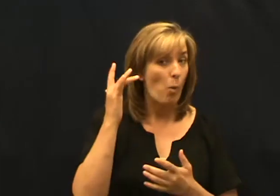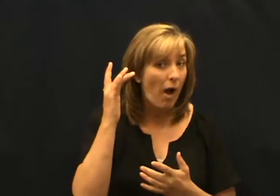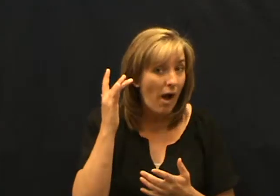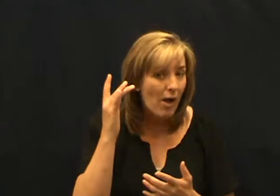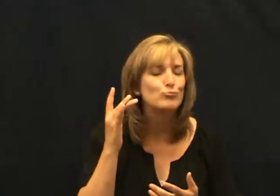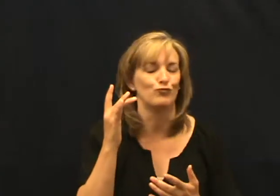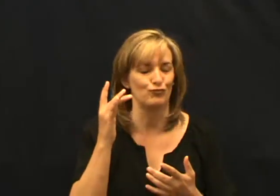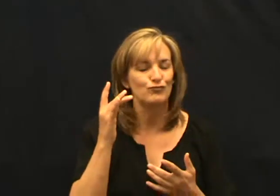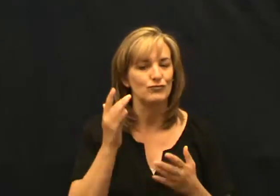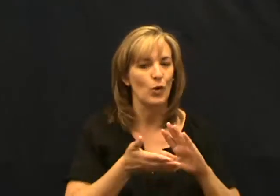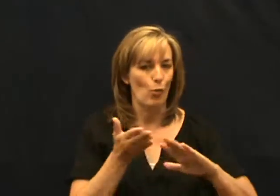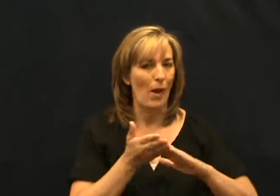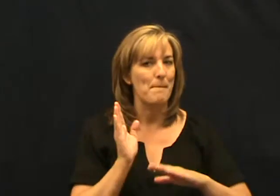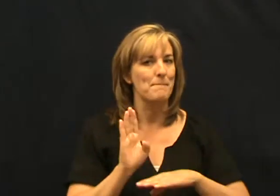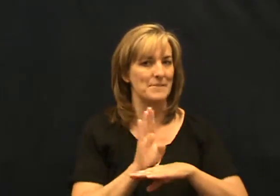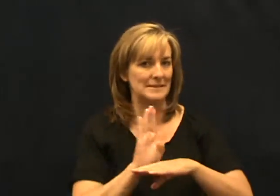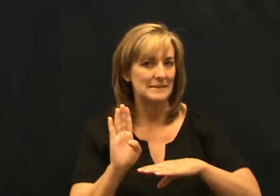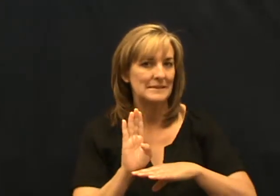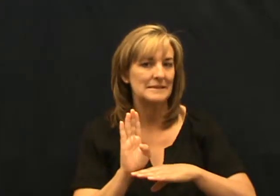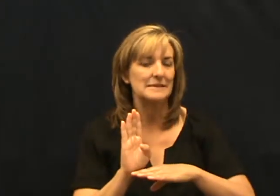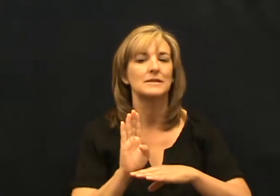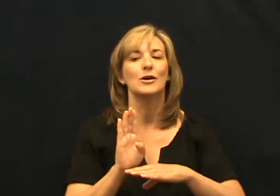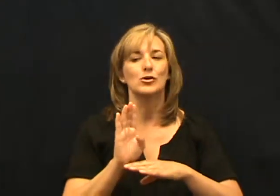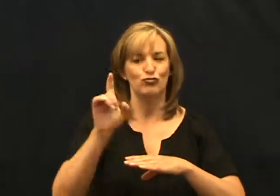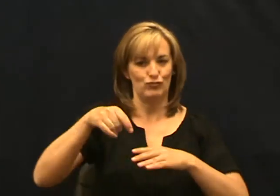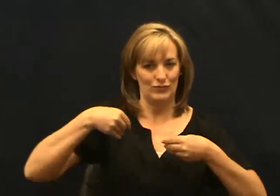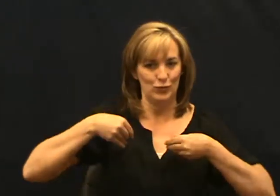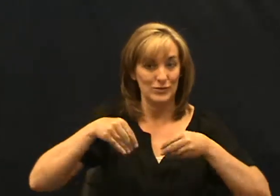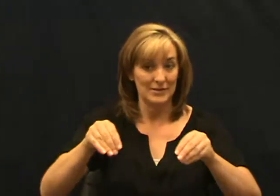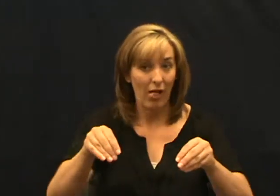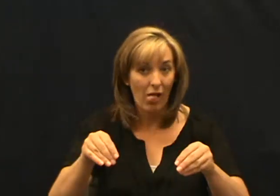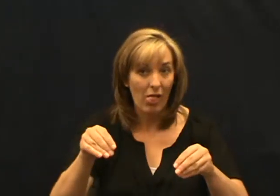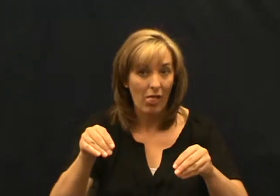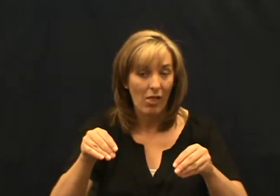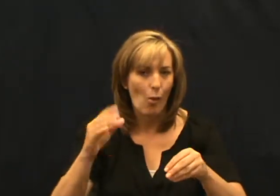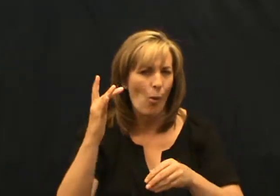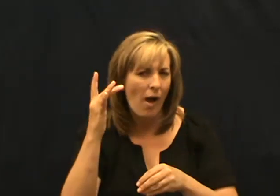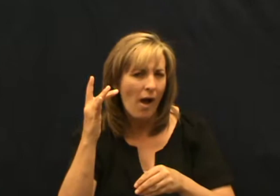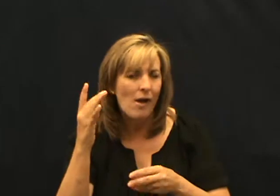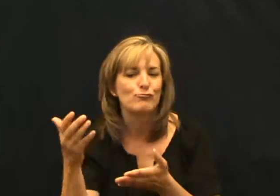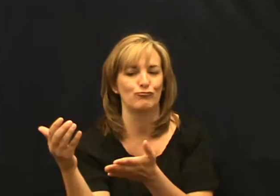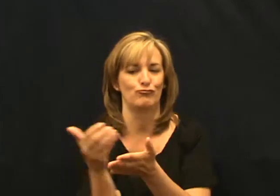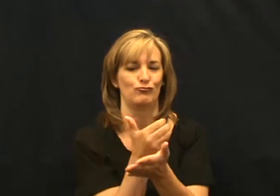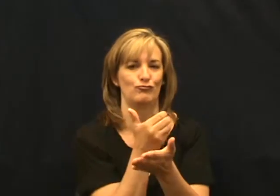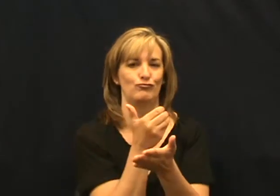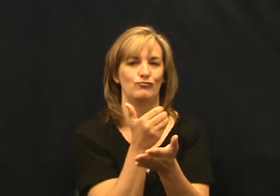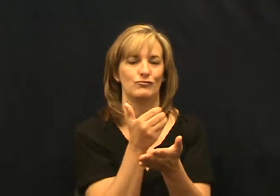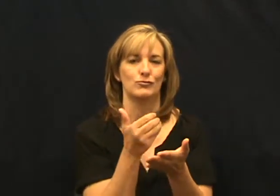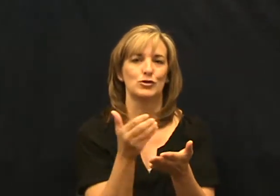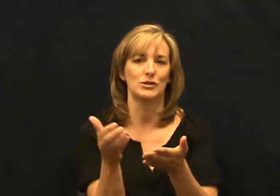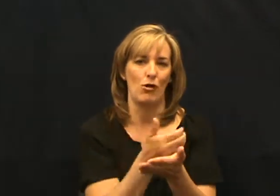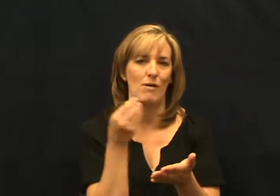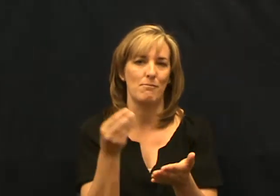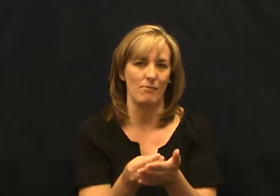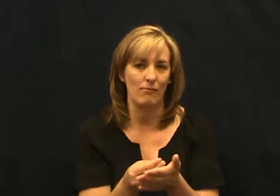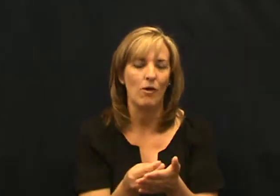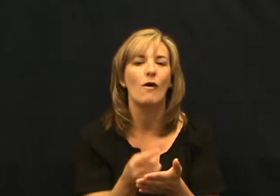good or a service, in order to generate revenues to keep ourselves in business. Now, this slide says